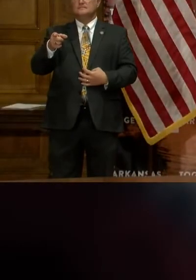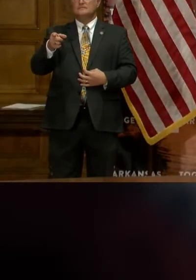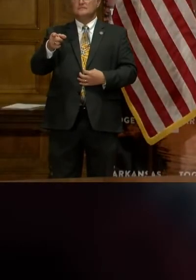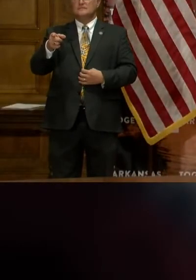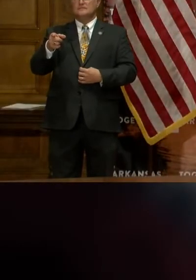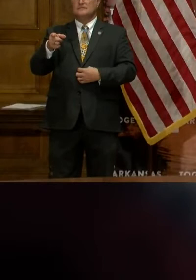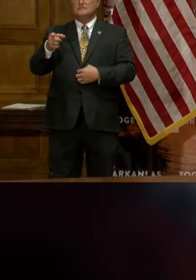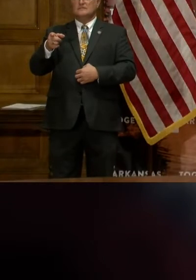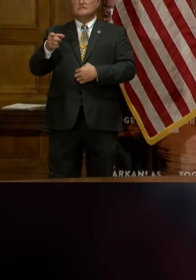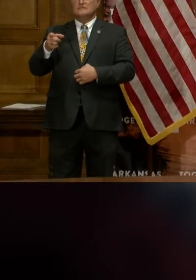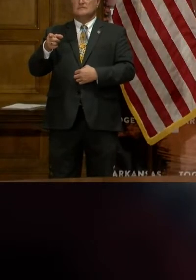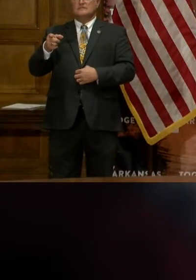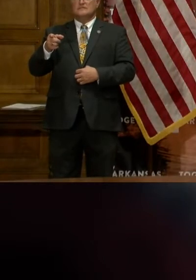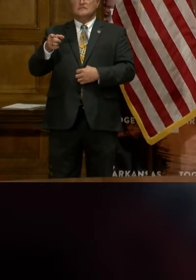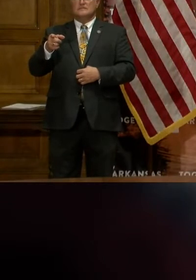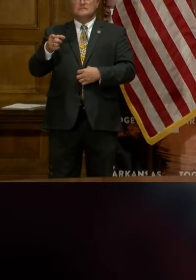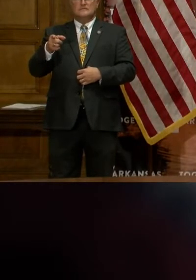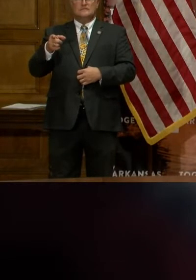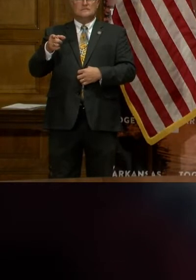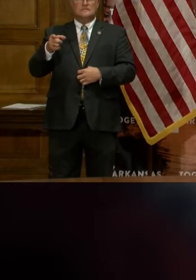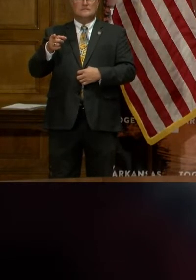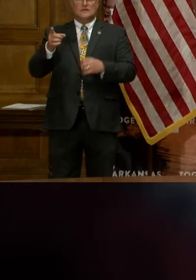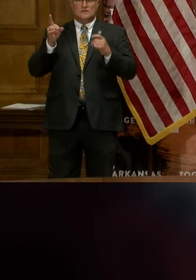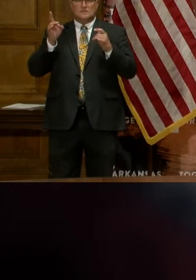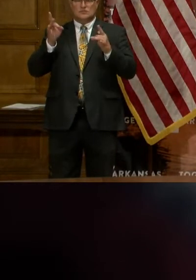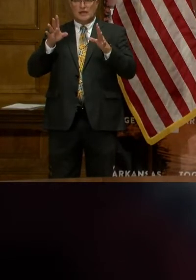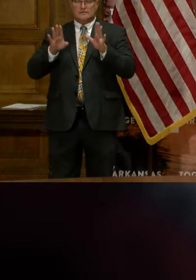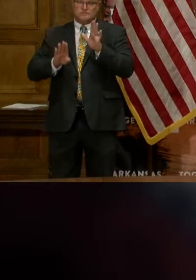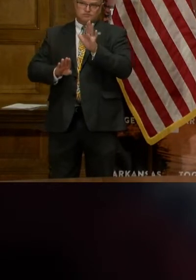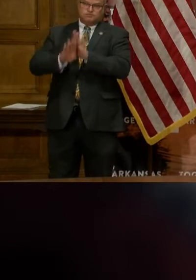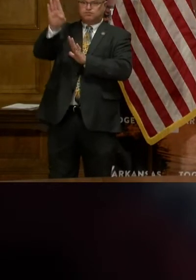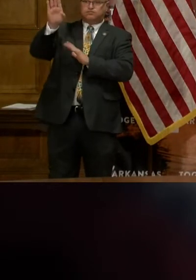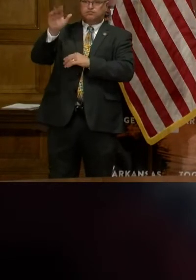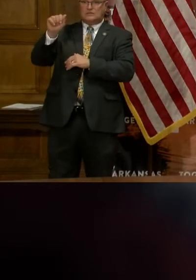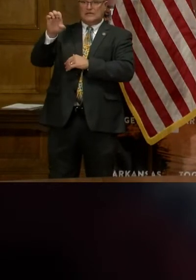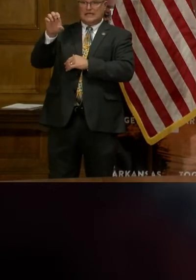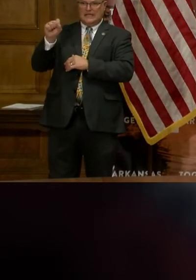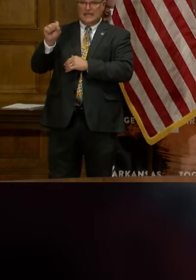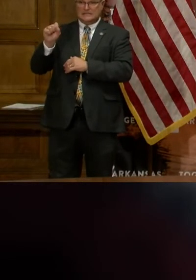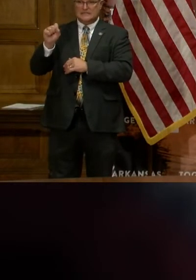In light of the kind of dramatic increase in cases,